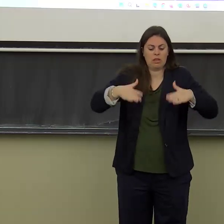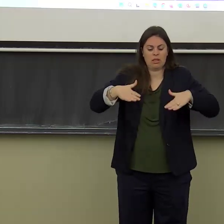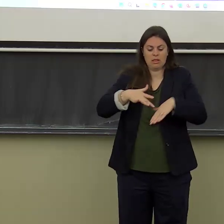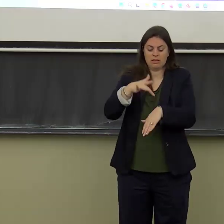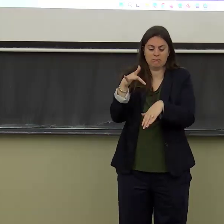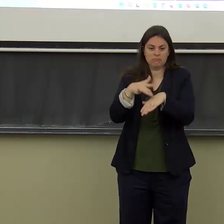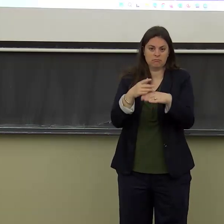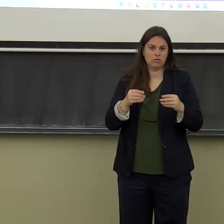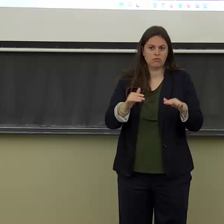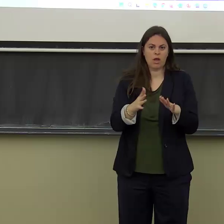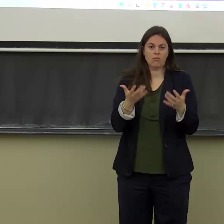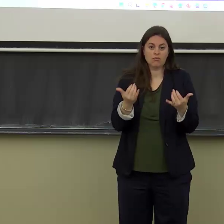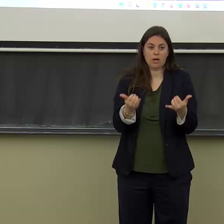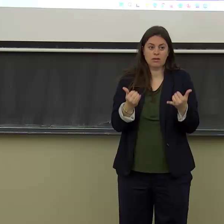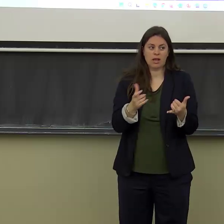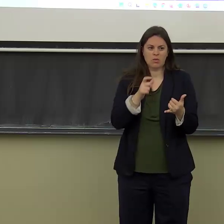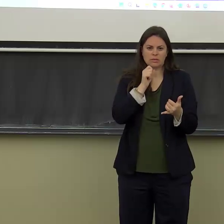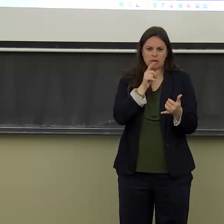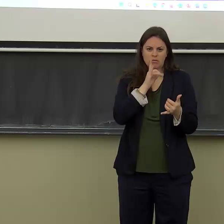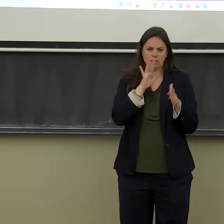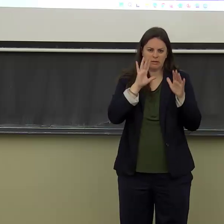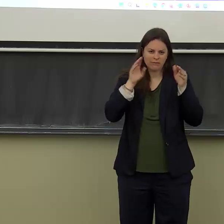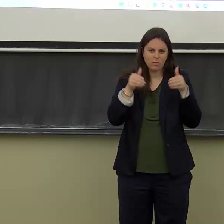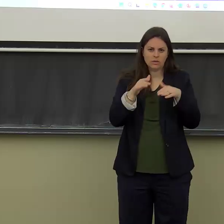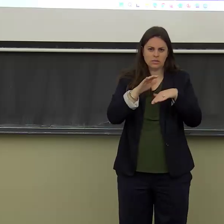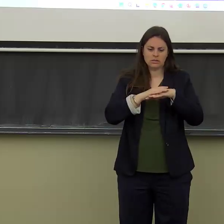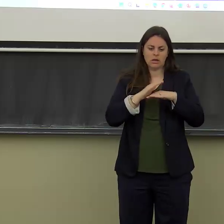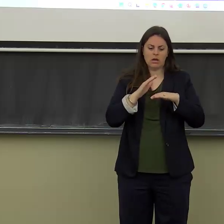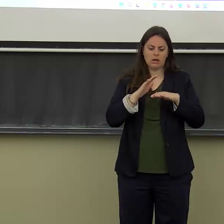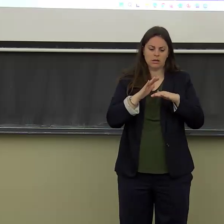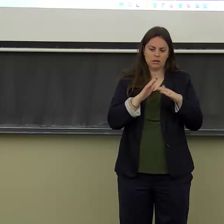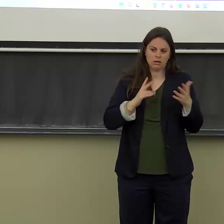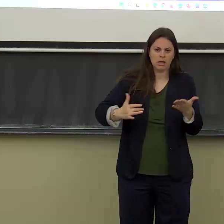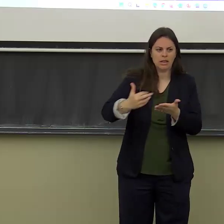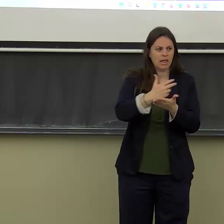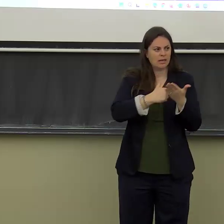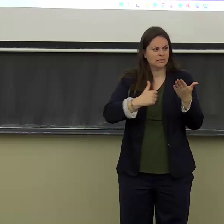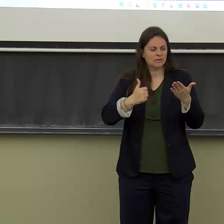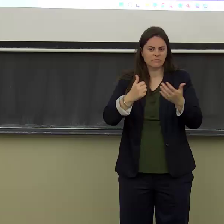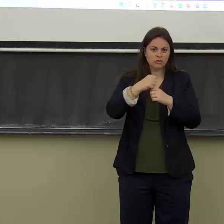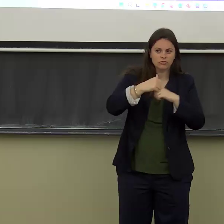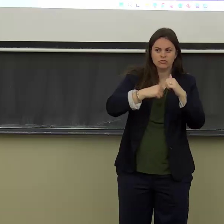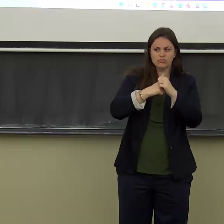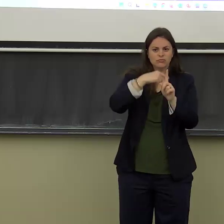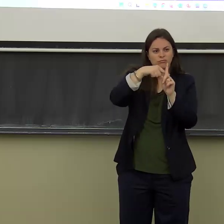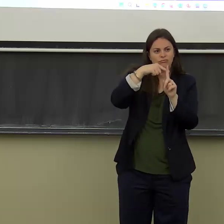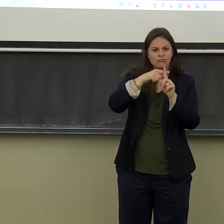too much politically to a collectivist, constructivist thing. It's like a refusal of science.